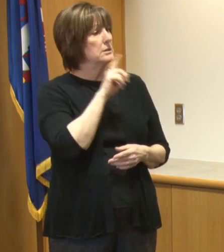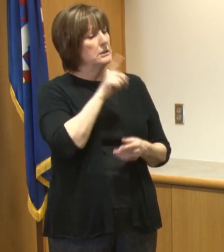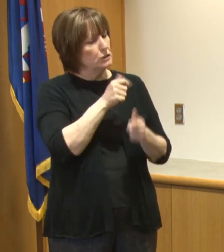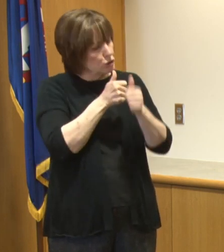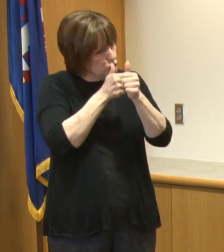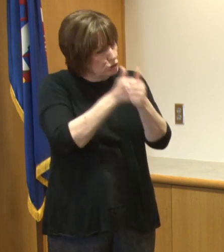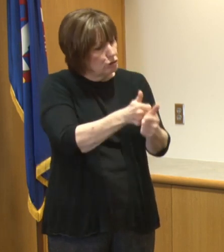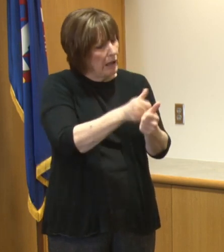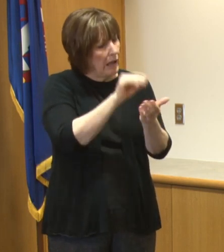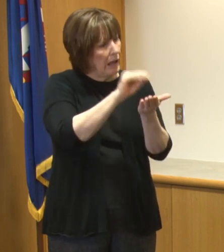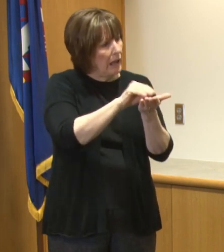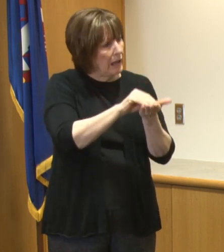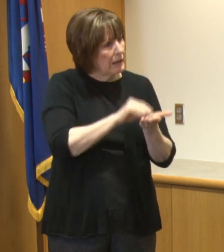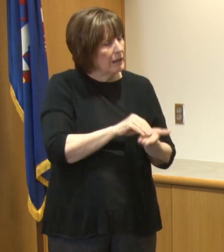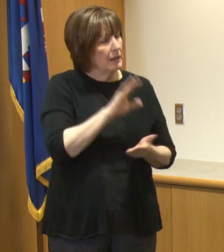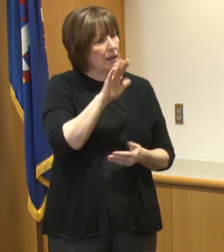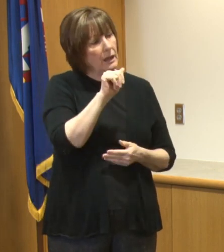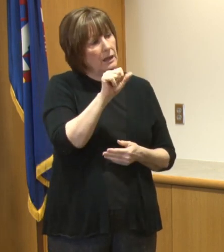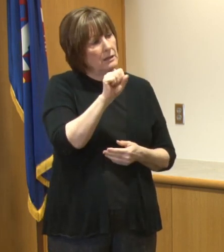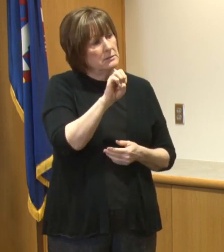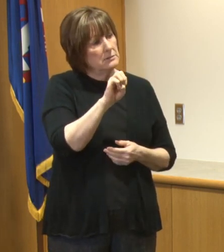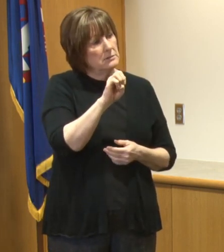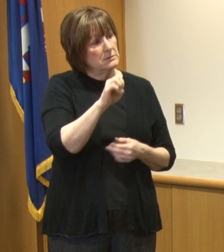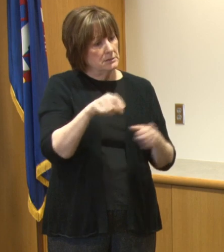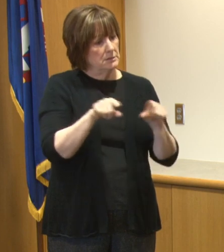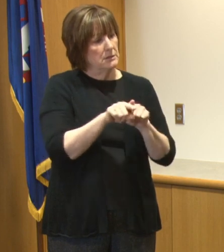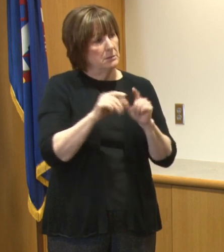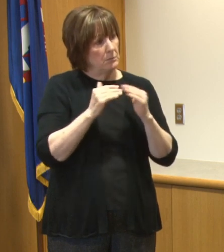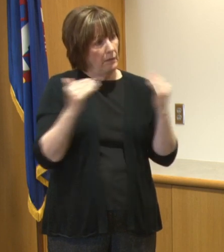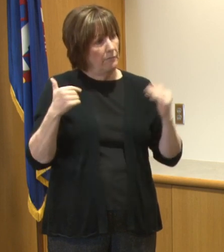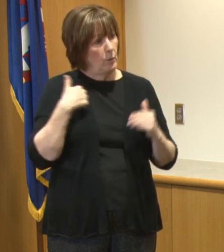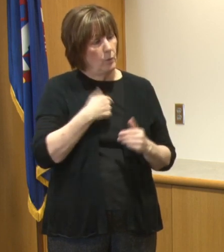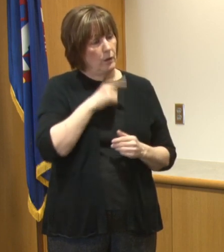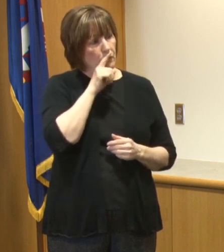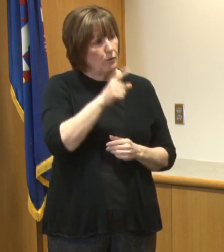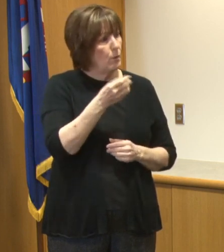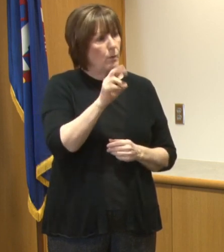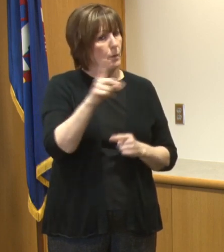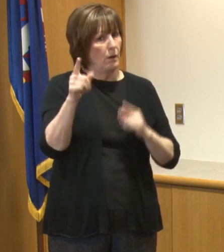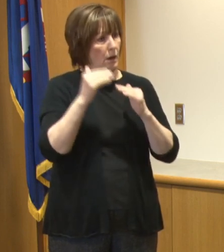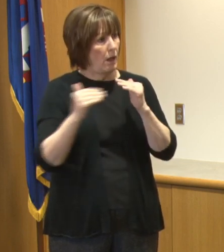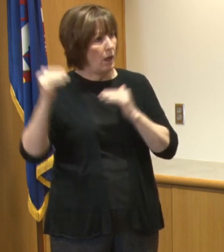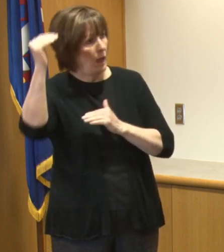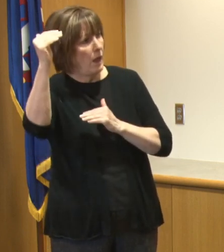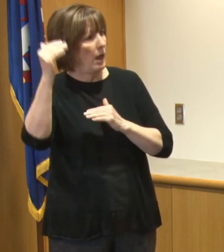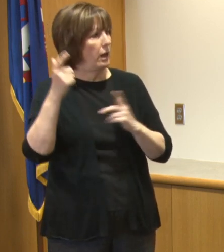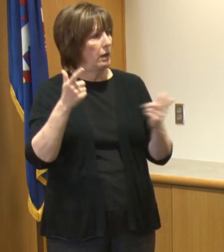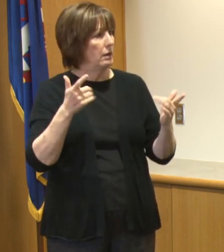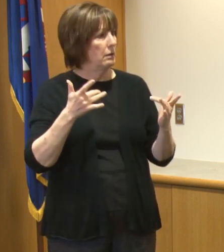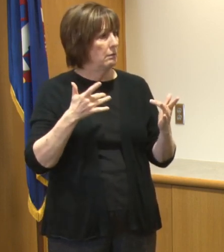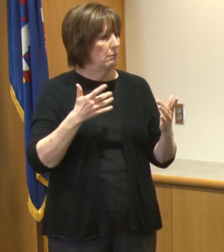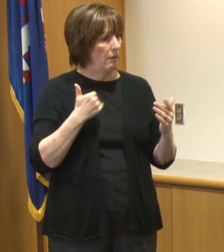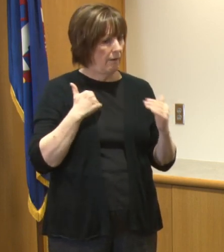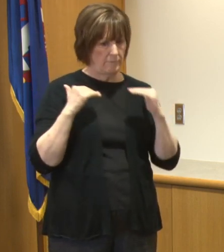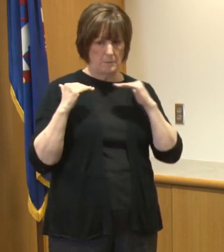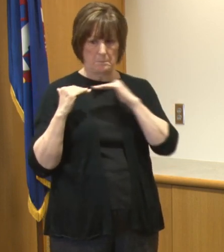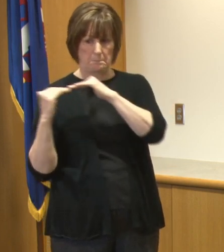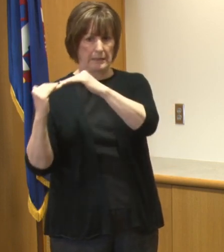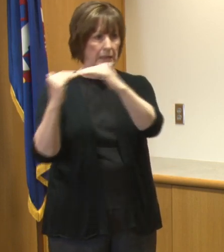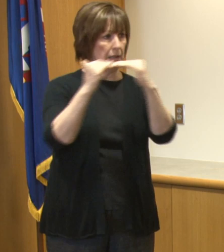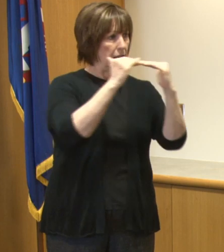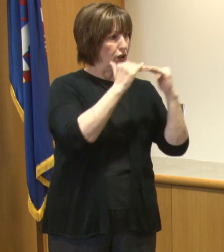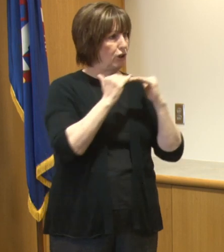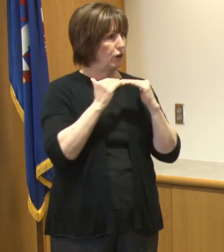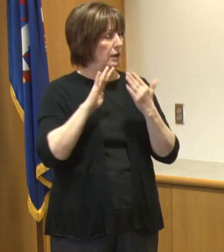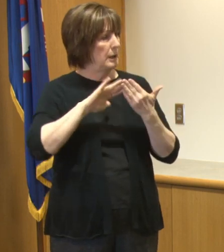tracking cases the same levels that we are or a little bit ahead? I mean, do you have peer